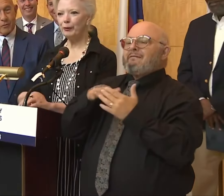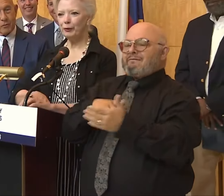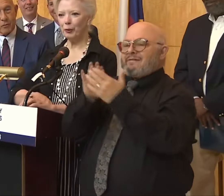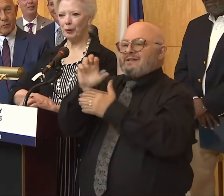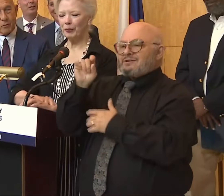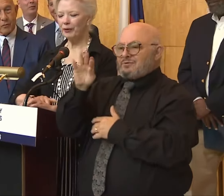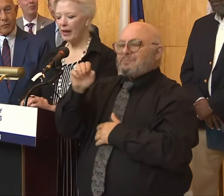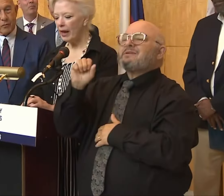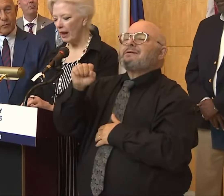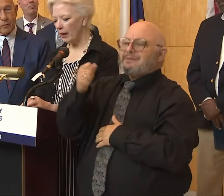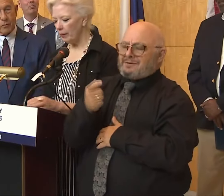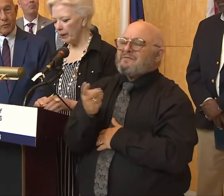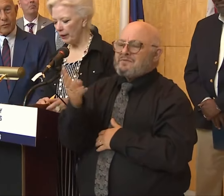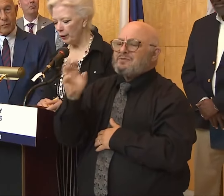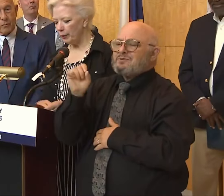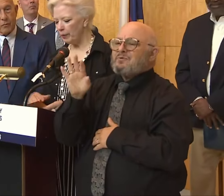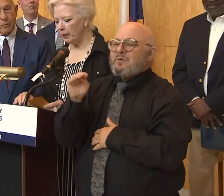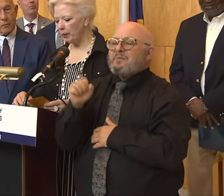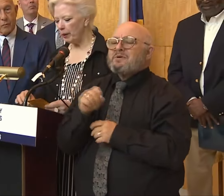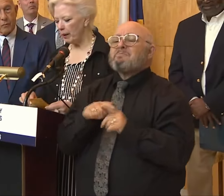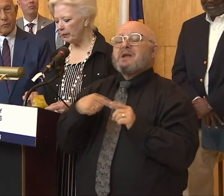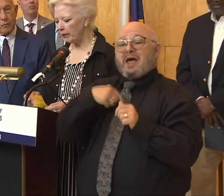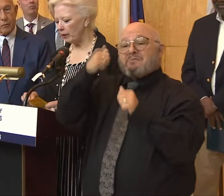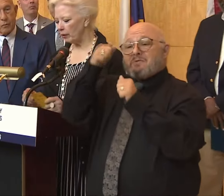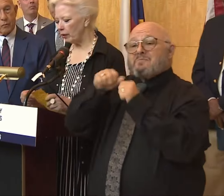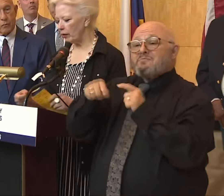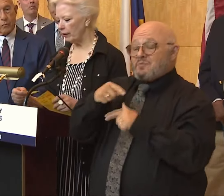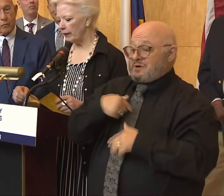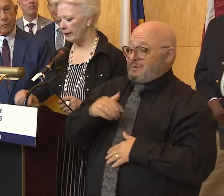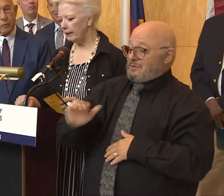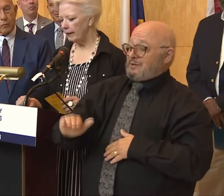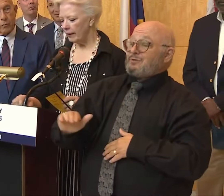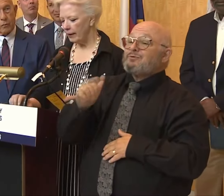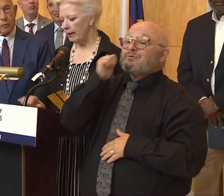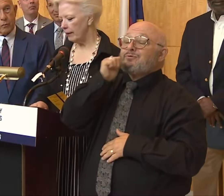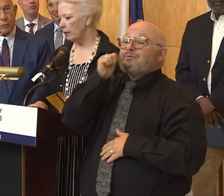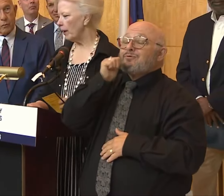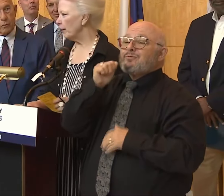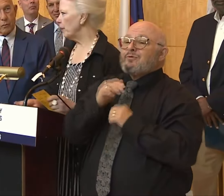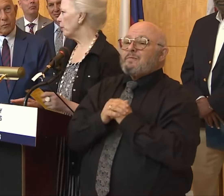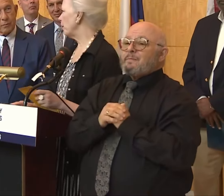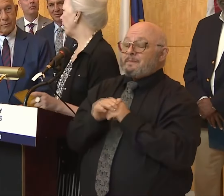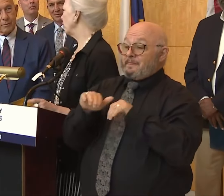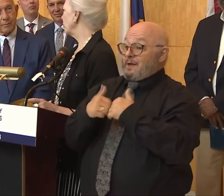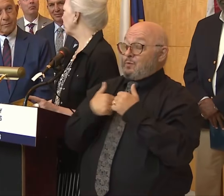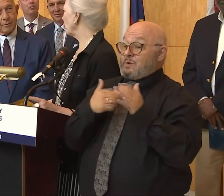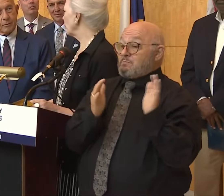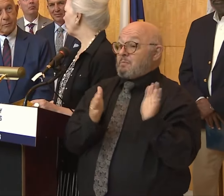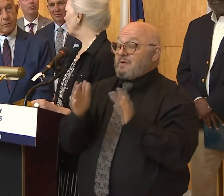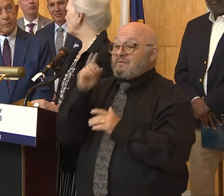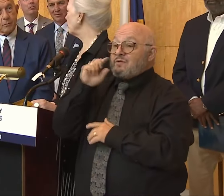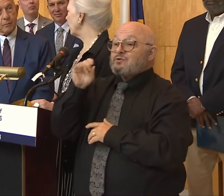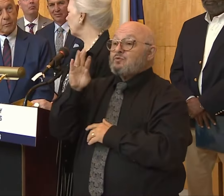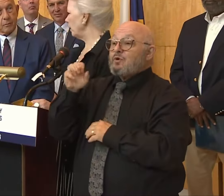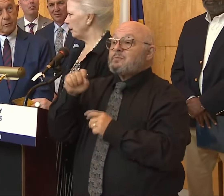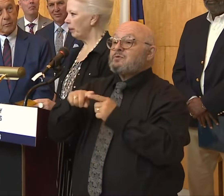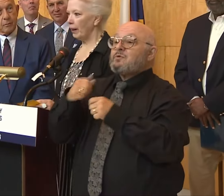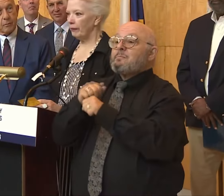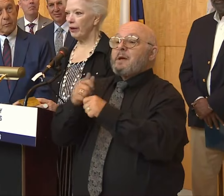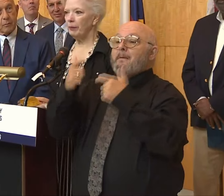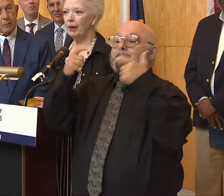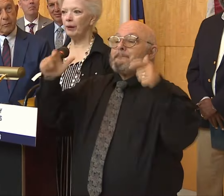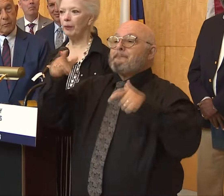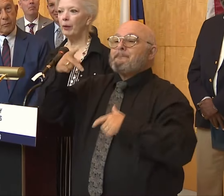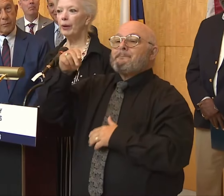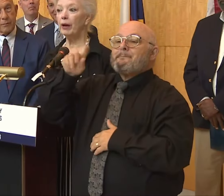few storms. But I do remember when I was a little girl that the way we prepared for storms was to make a big pot